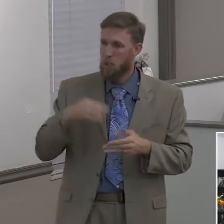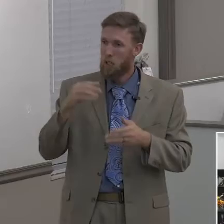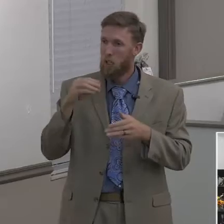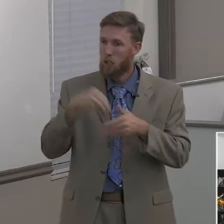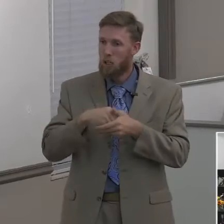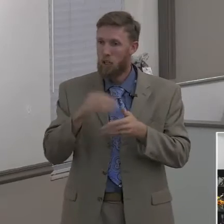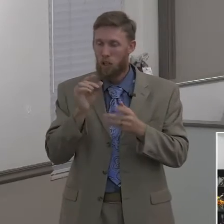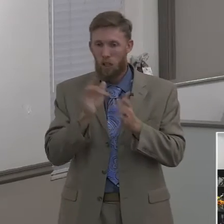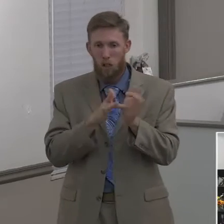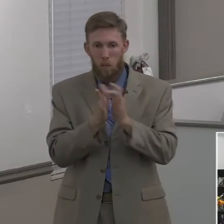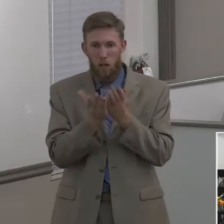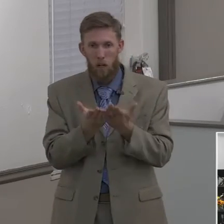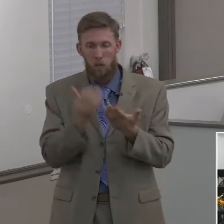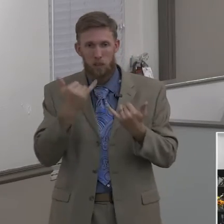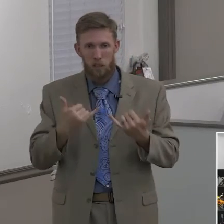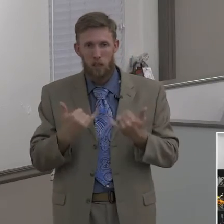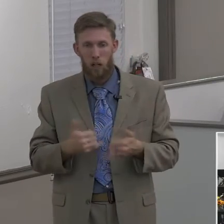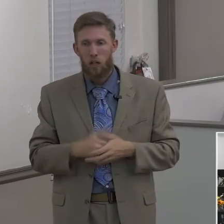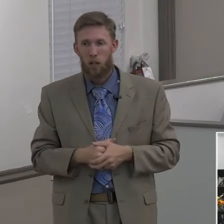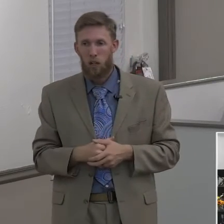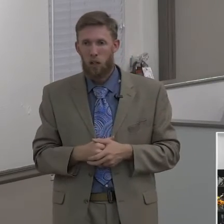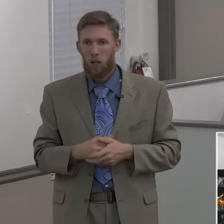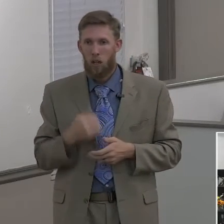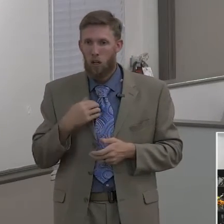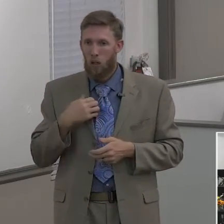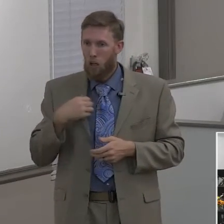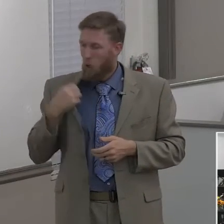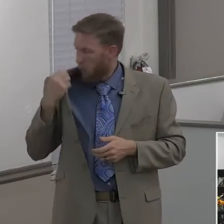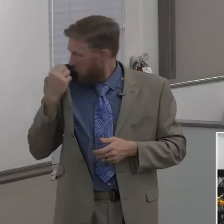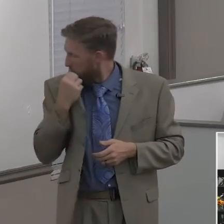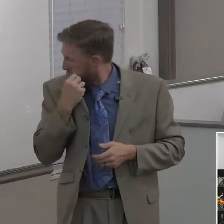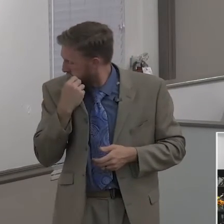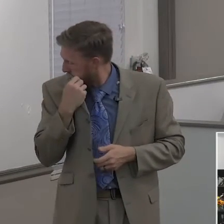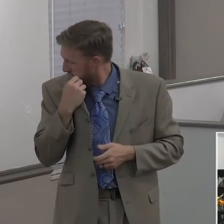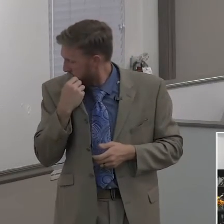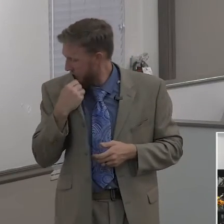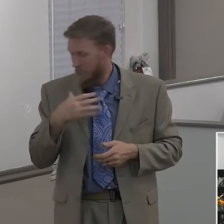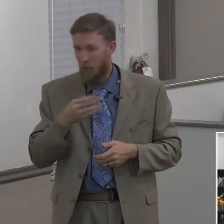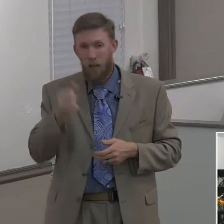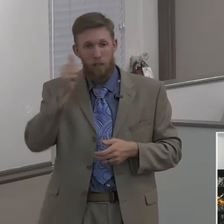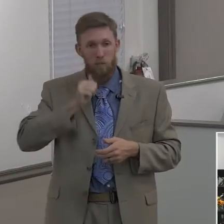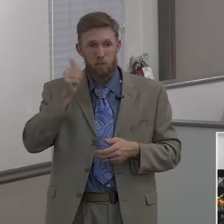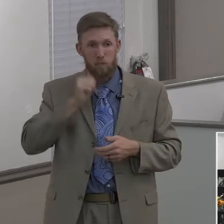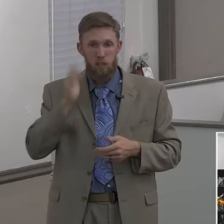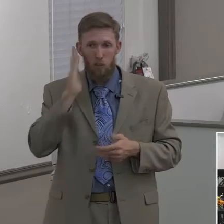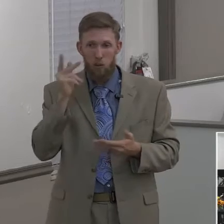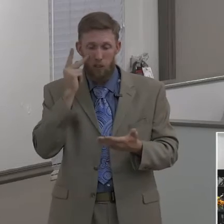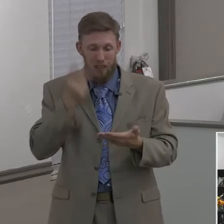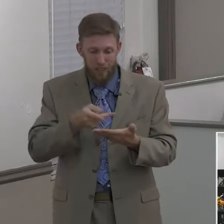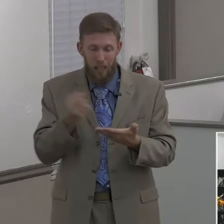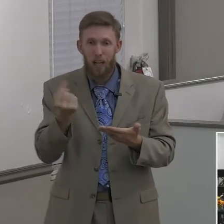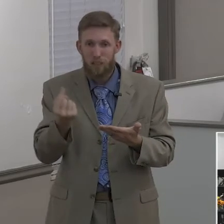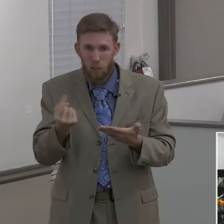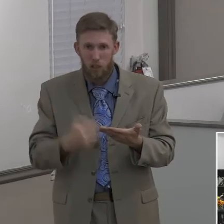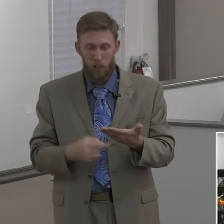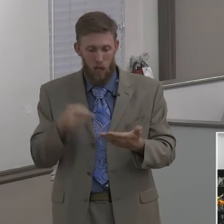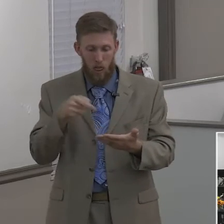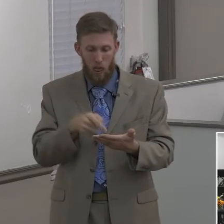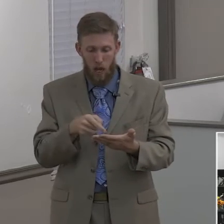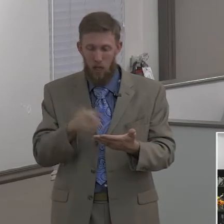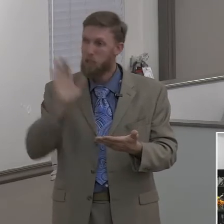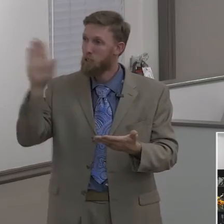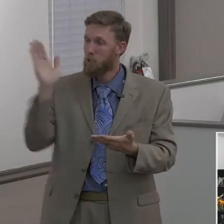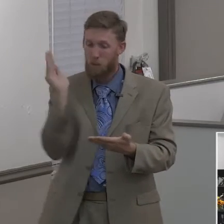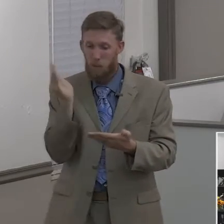Word. And as they're reading down the Word and they're looking for something, and there it is, it comes right out of the page. This is